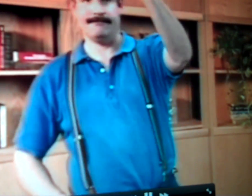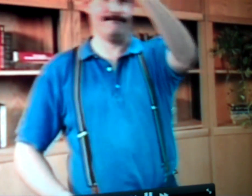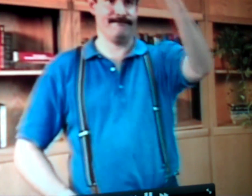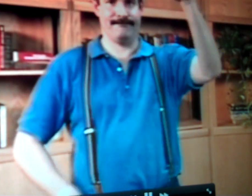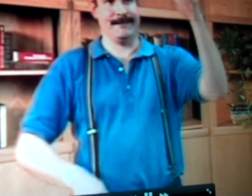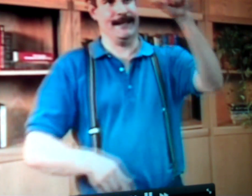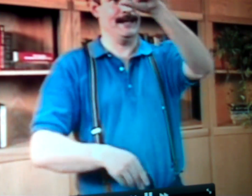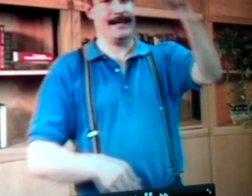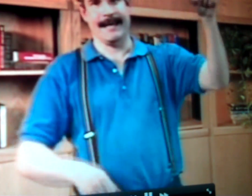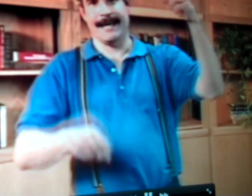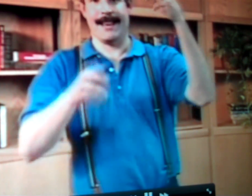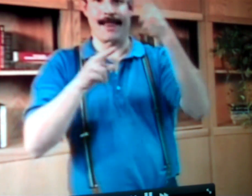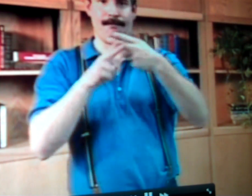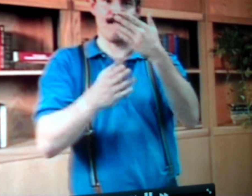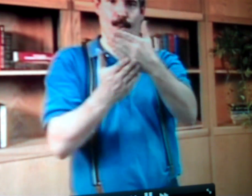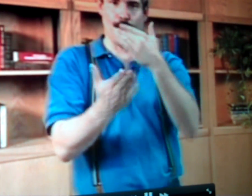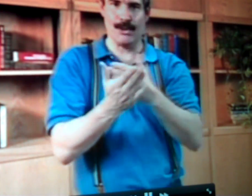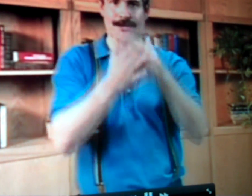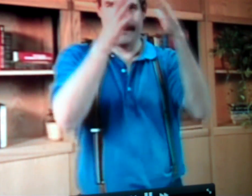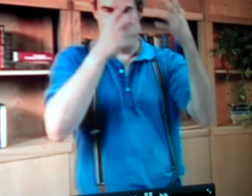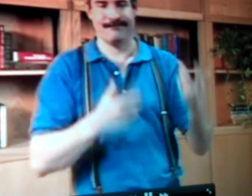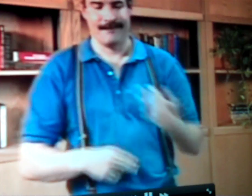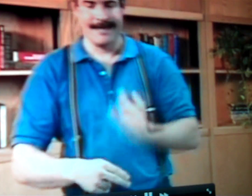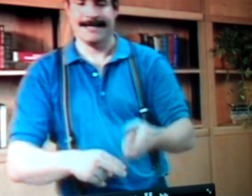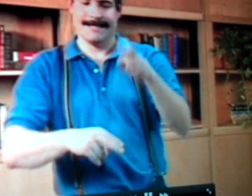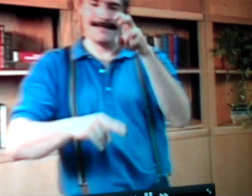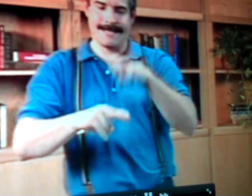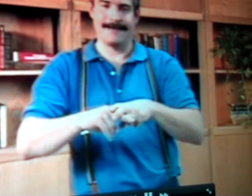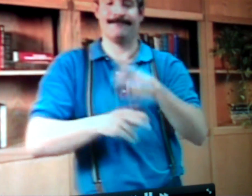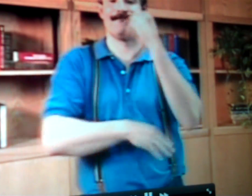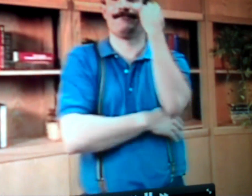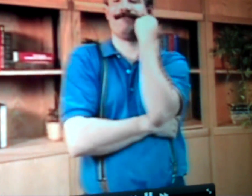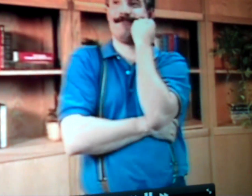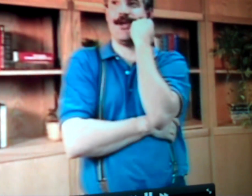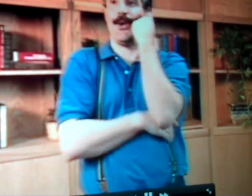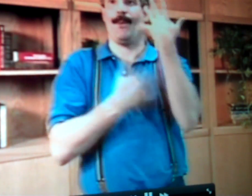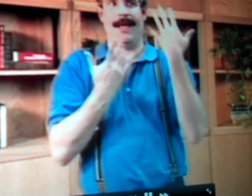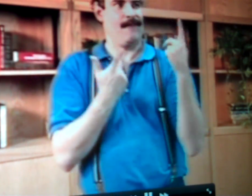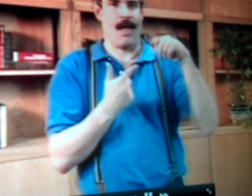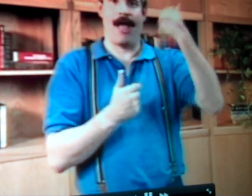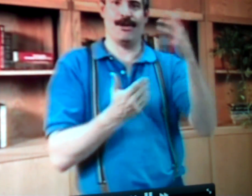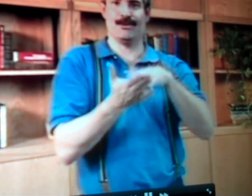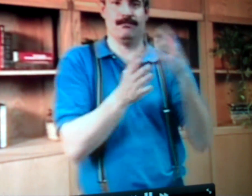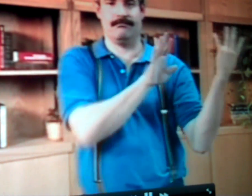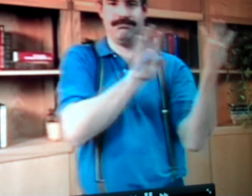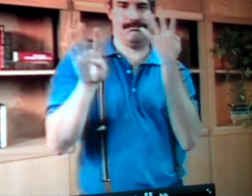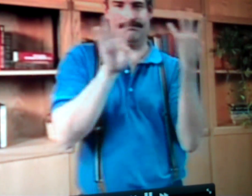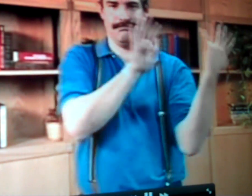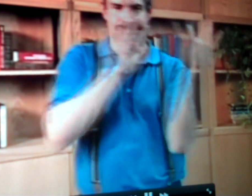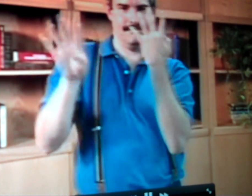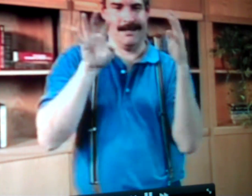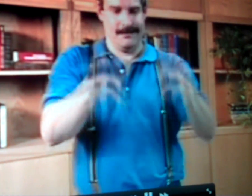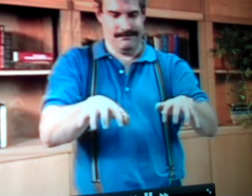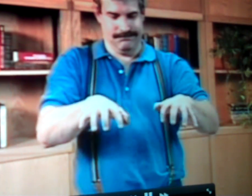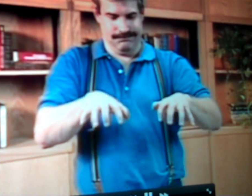My teacher wrote his name really big on the blackboard. I sat down and waited for the other students to come